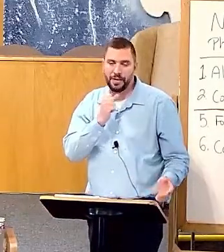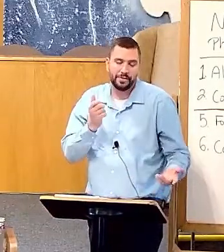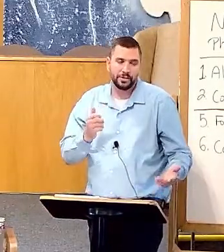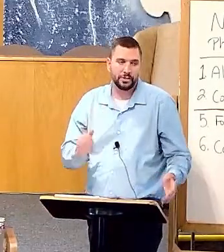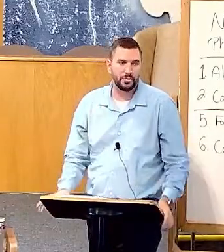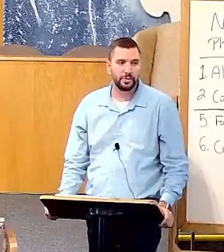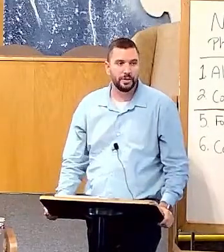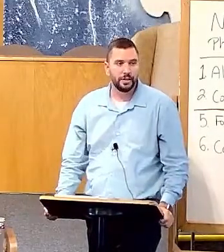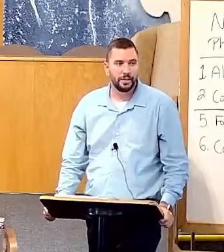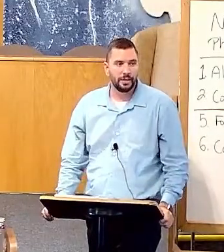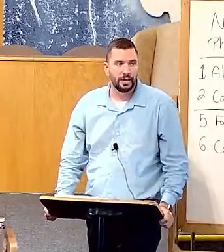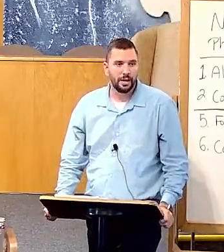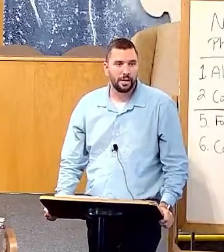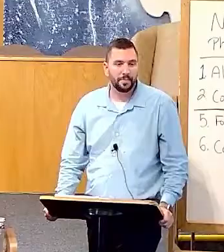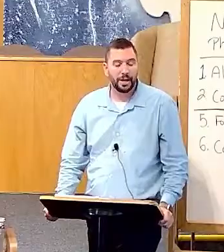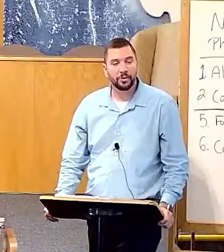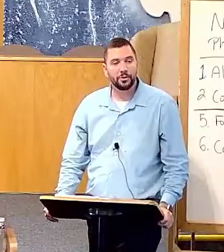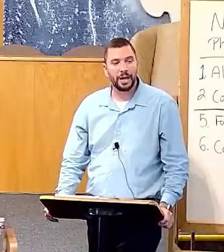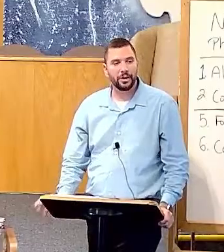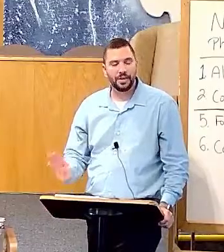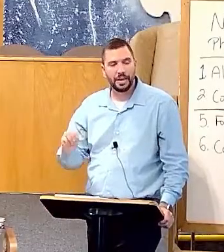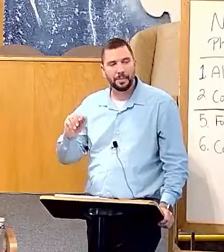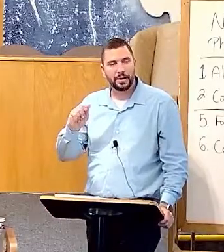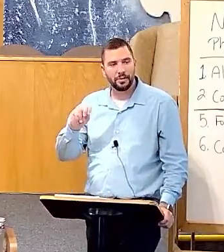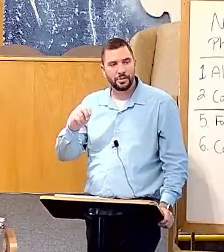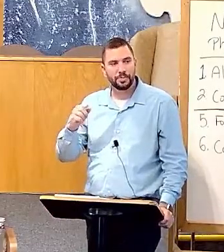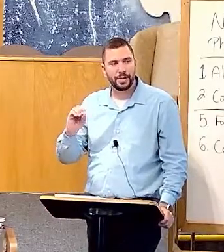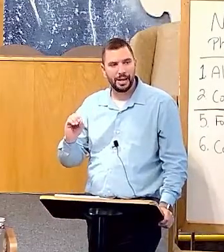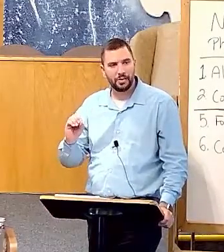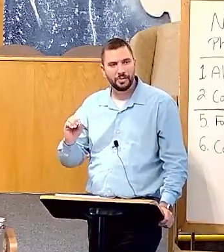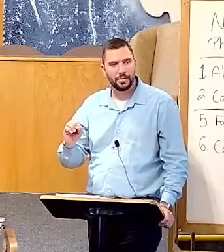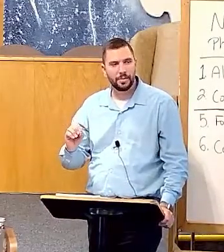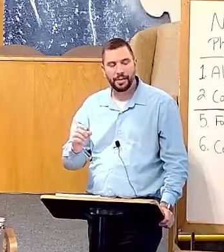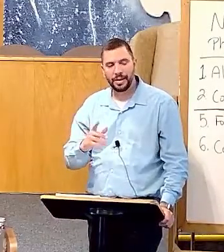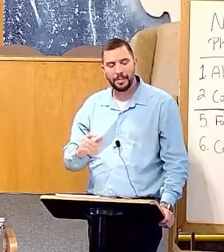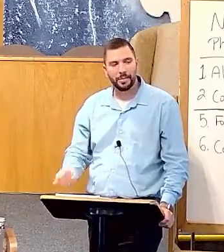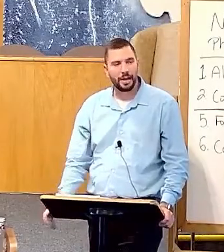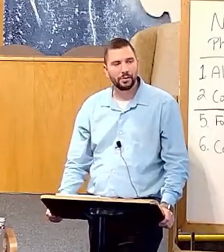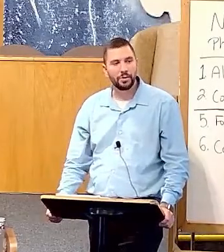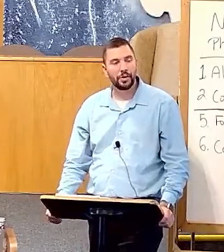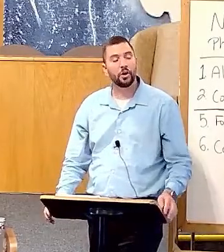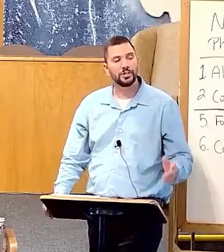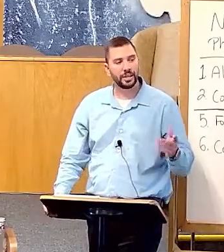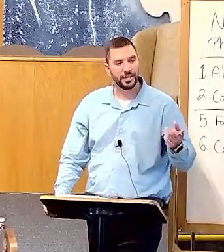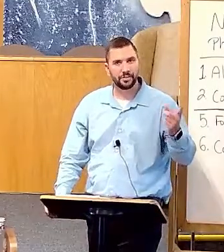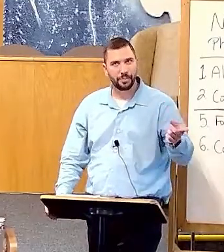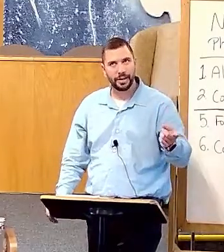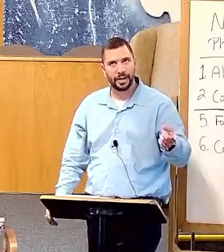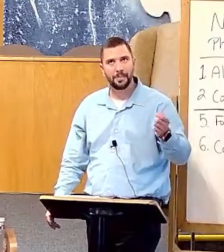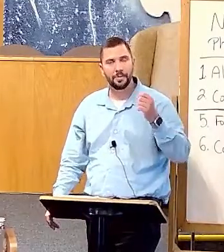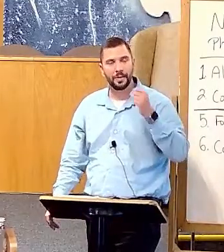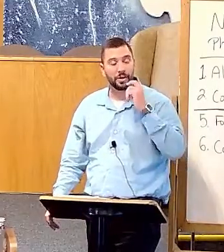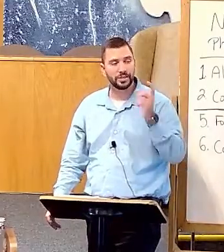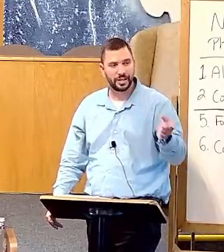So I don't know mango. I think mango you spell out. Pineapple, I don't know. There are signs for pineapple. There are signs for